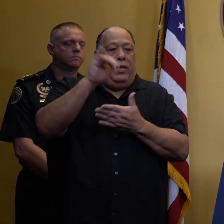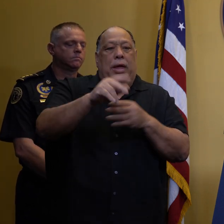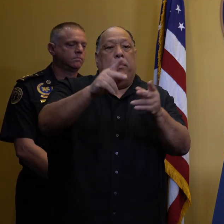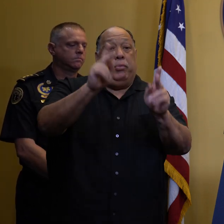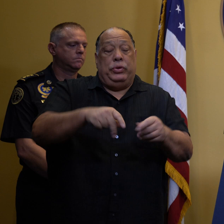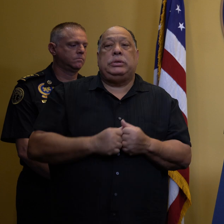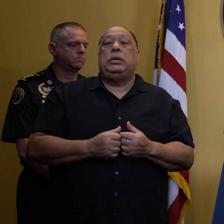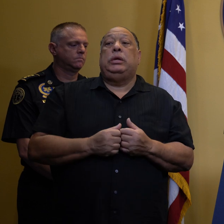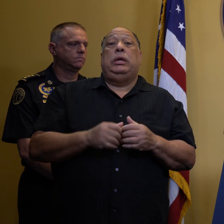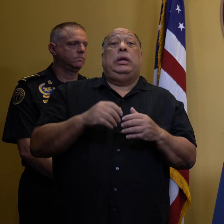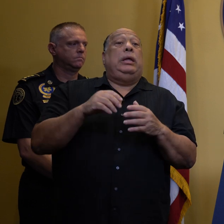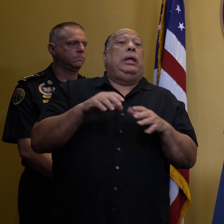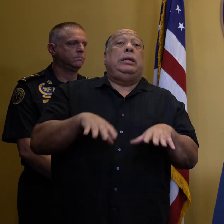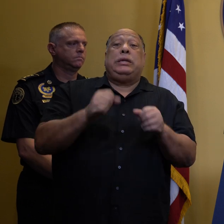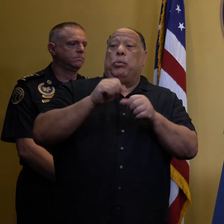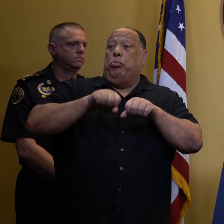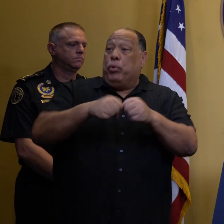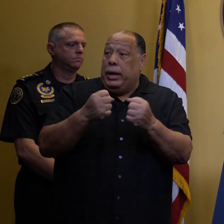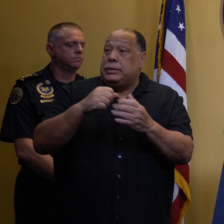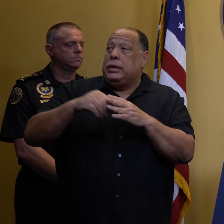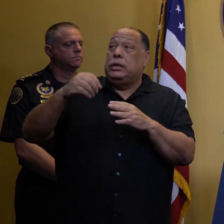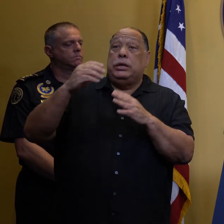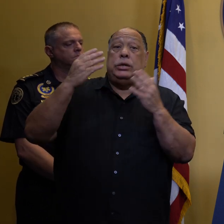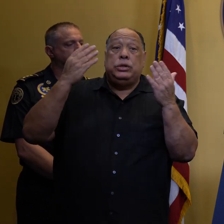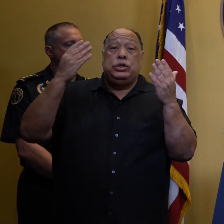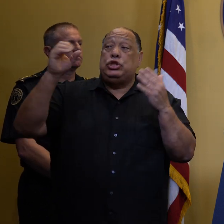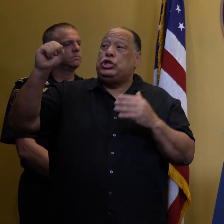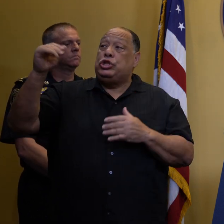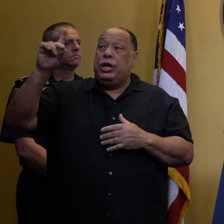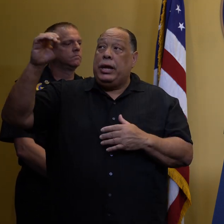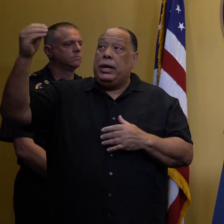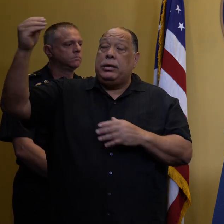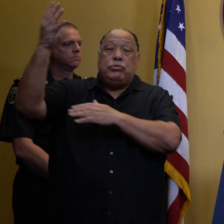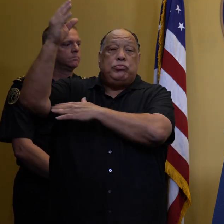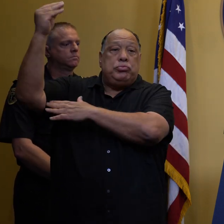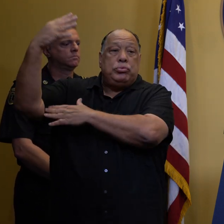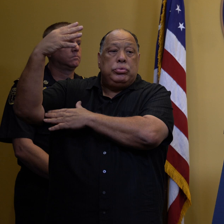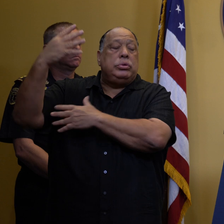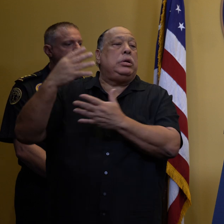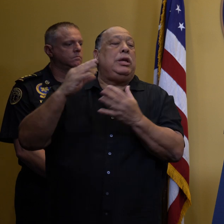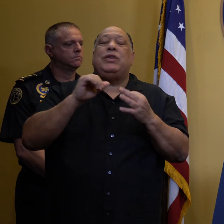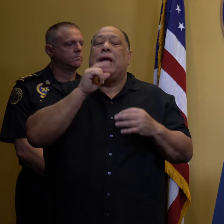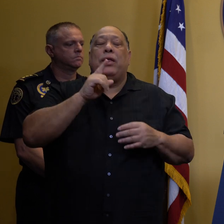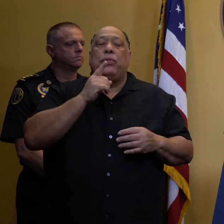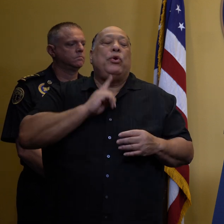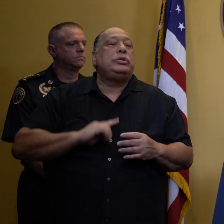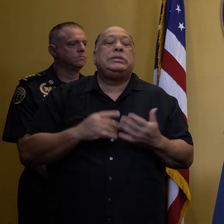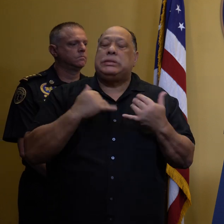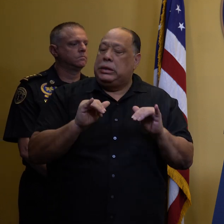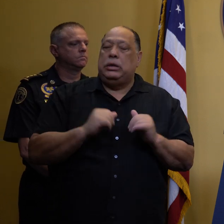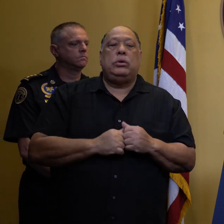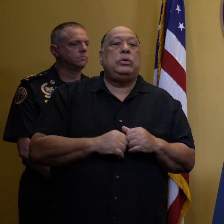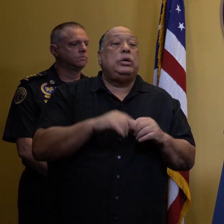Take frequent breaks in the shade or in air conditioning. Drink plenty of water, even if you're not thirsty. Be sure to check on the older